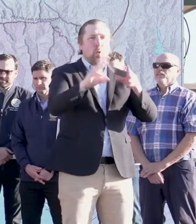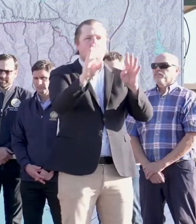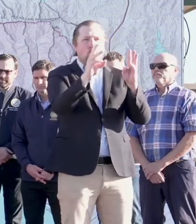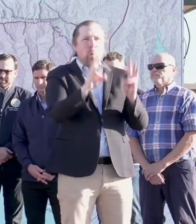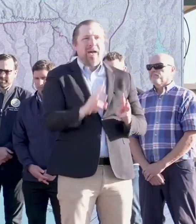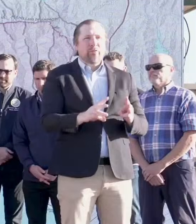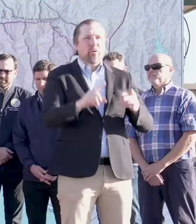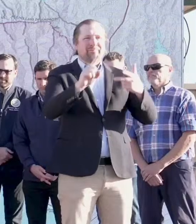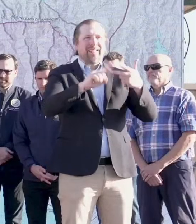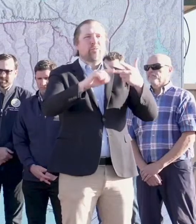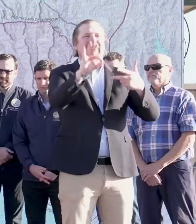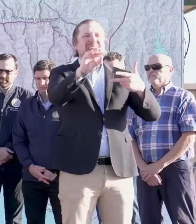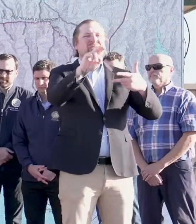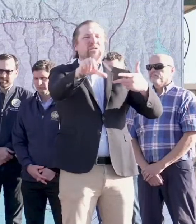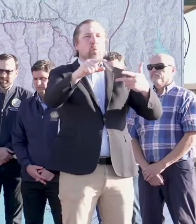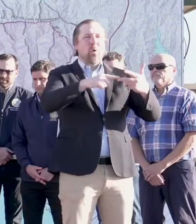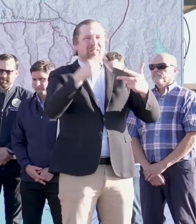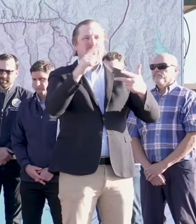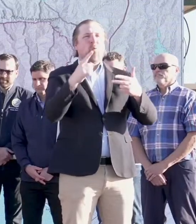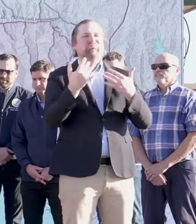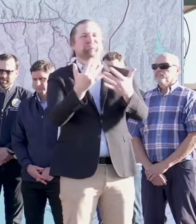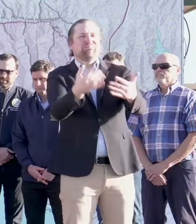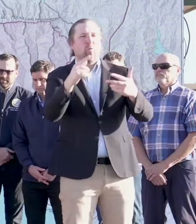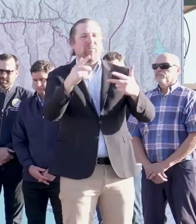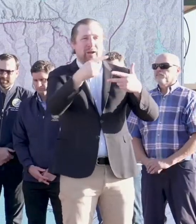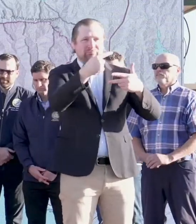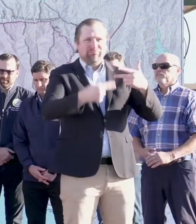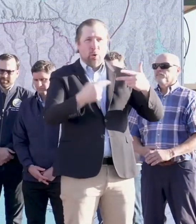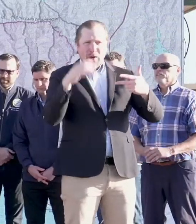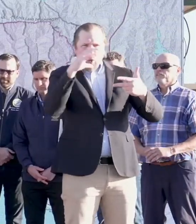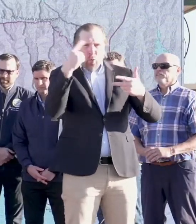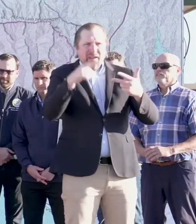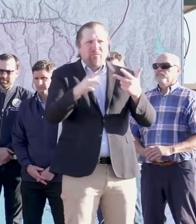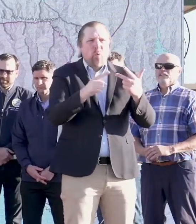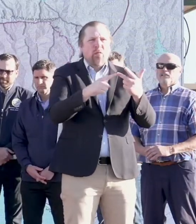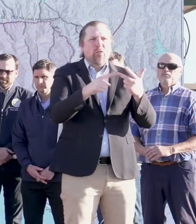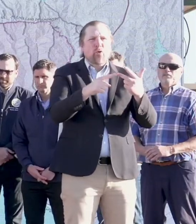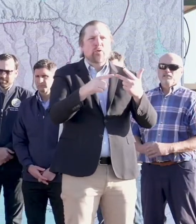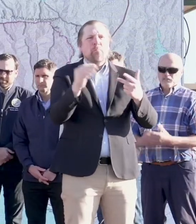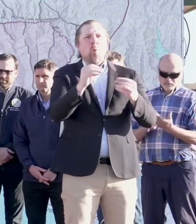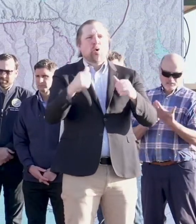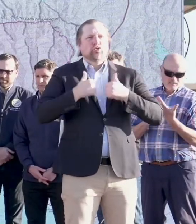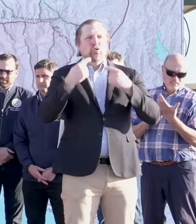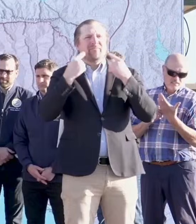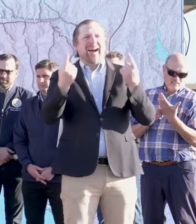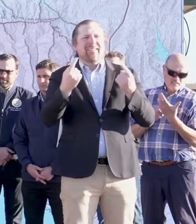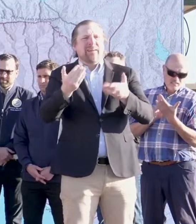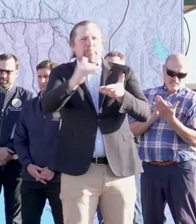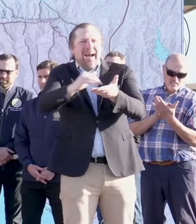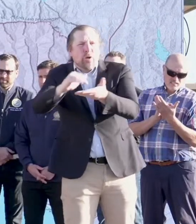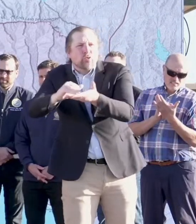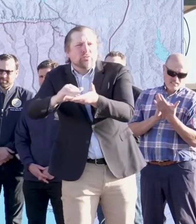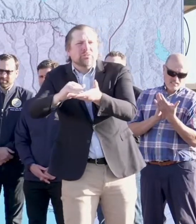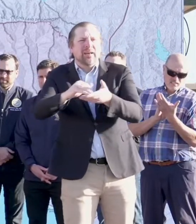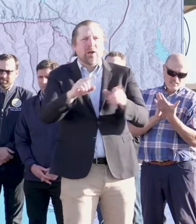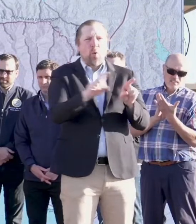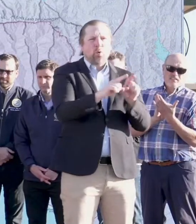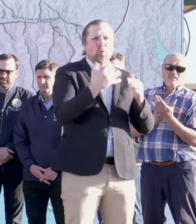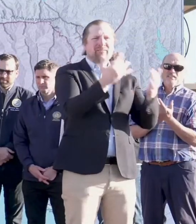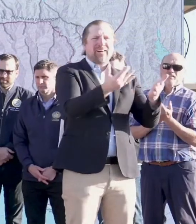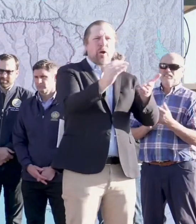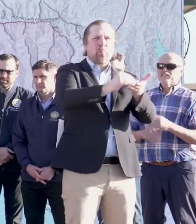fuel. Investigators are looking for remaining fuels and surviving fire patterns, as well as fire patterns